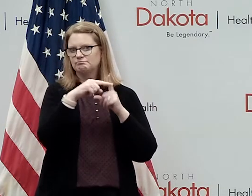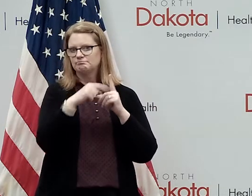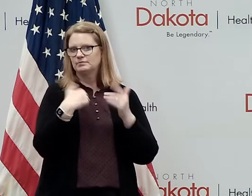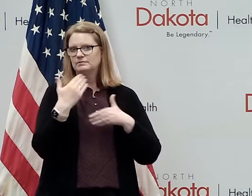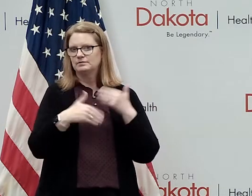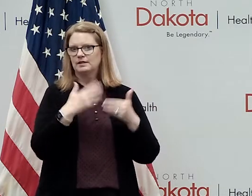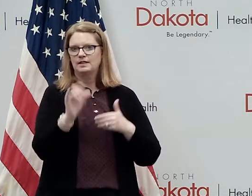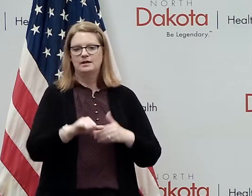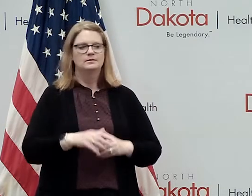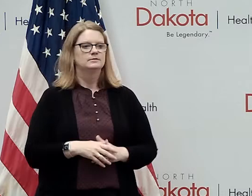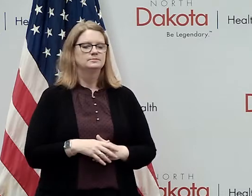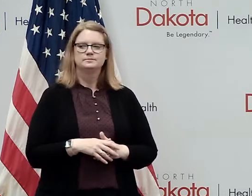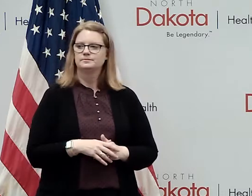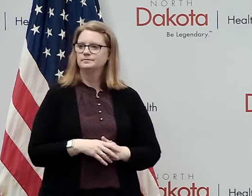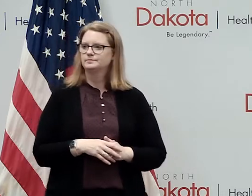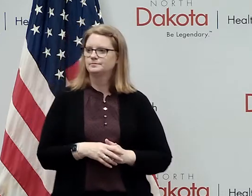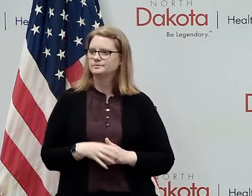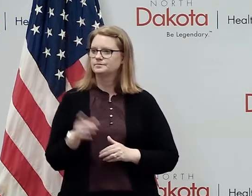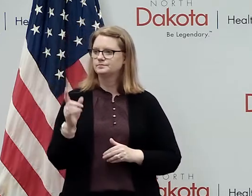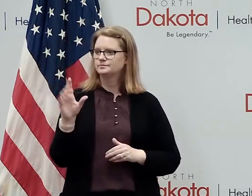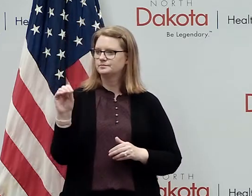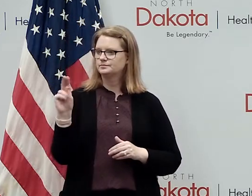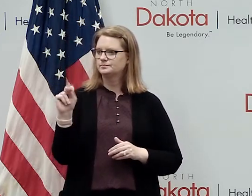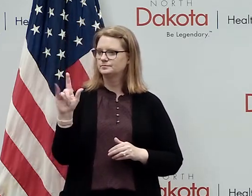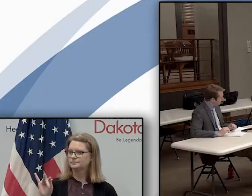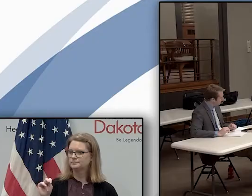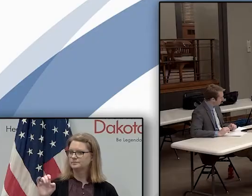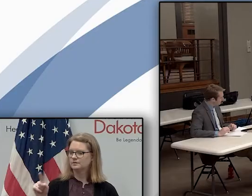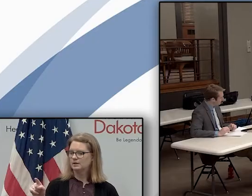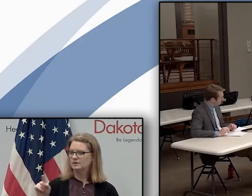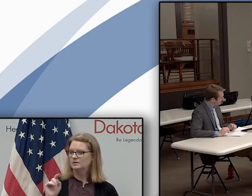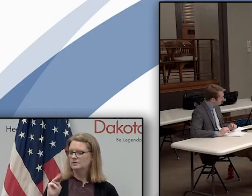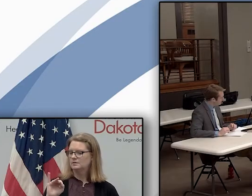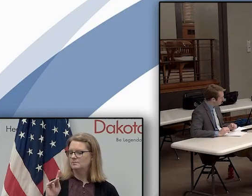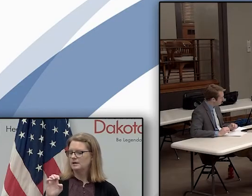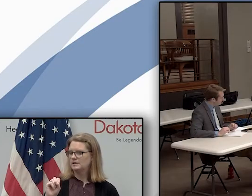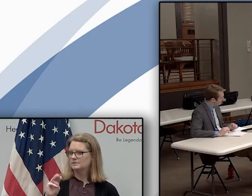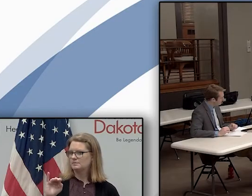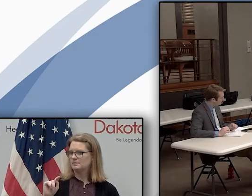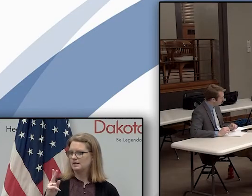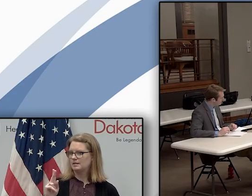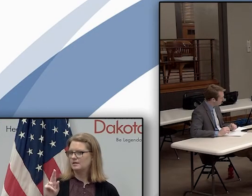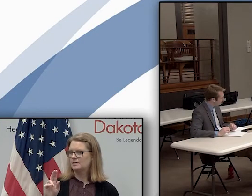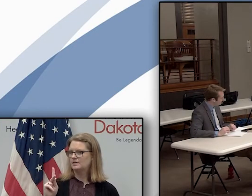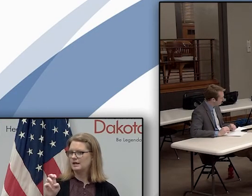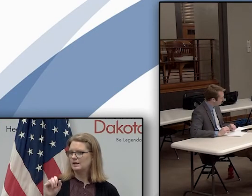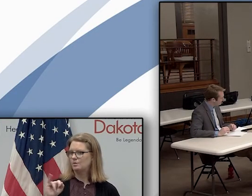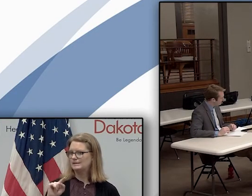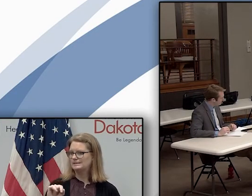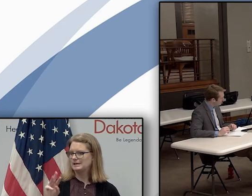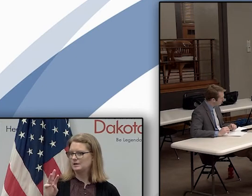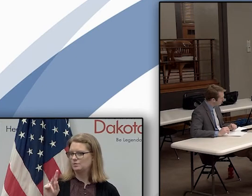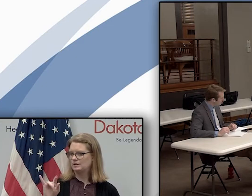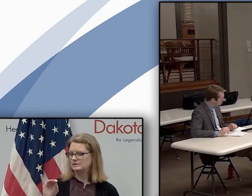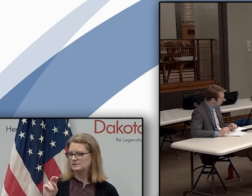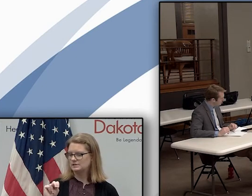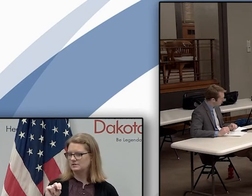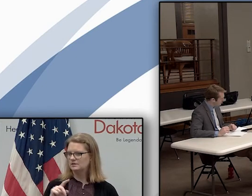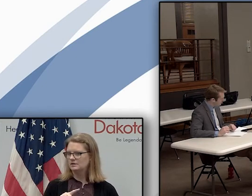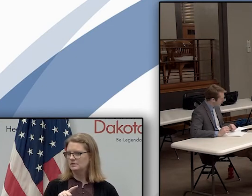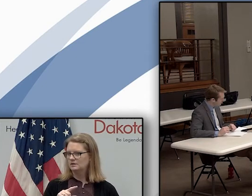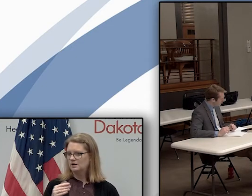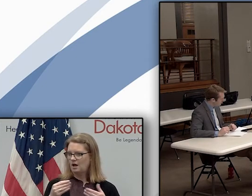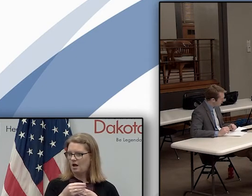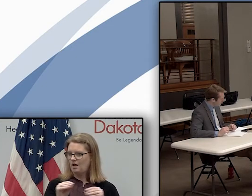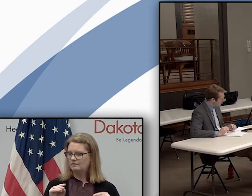that. Okay, going back online. Mike Smith, 660 KYZ in Williston. Governor, has your